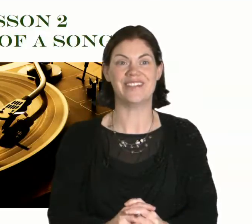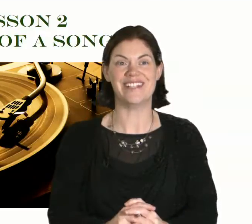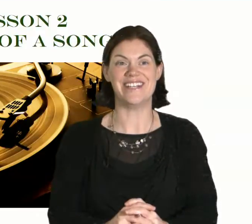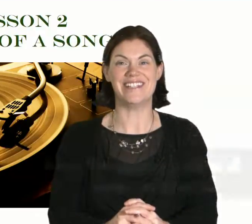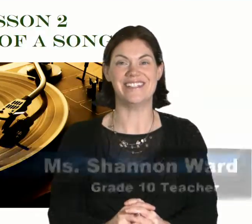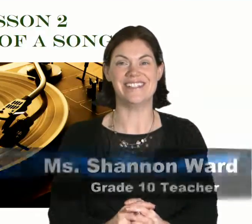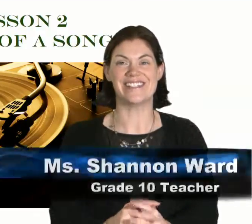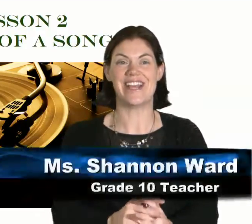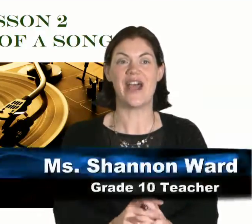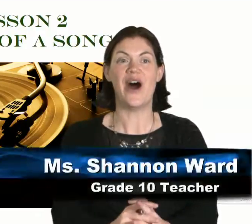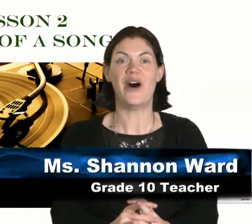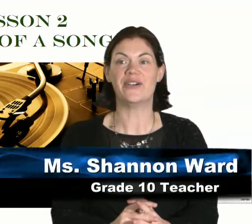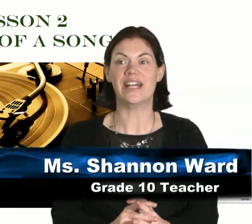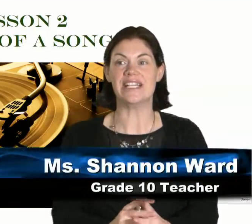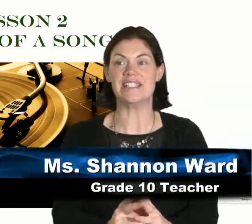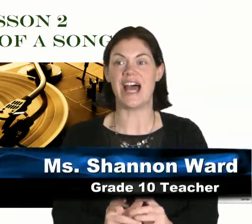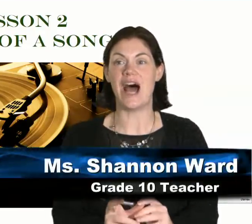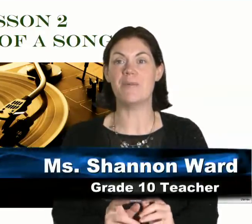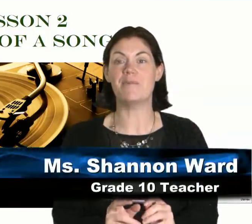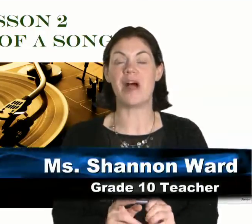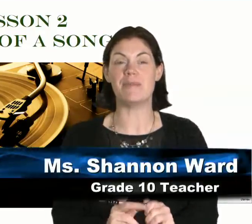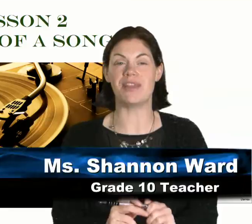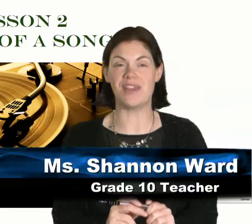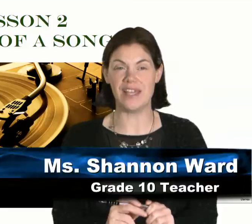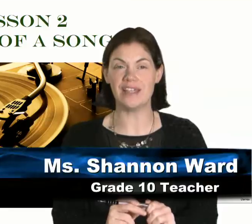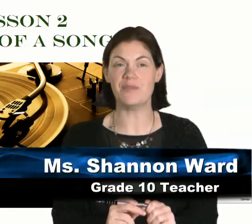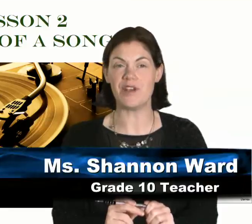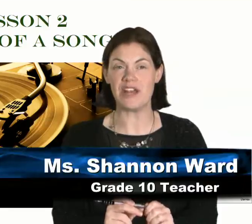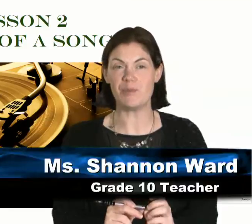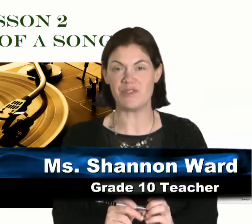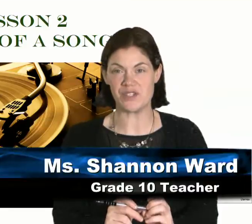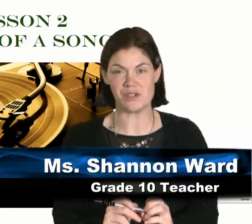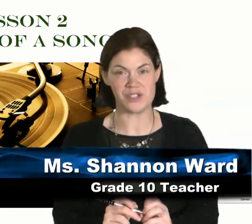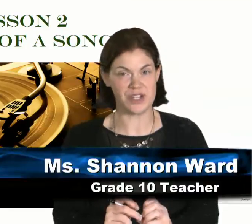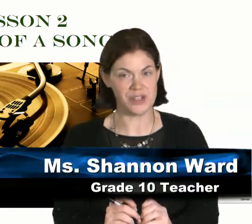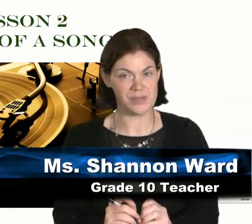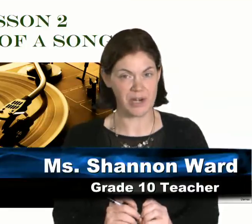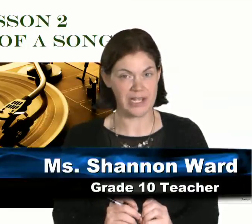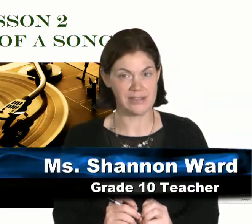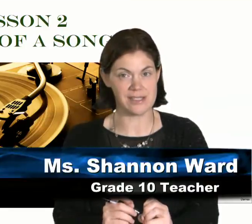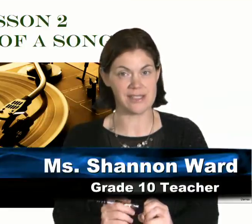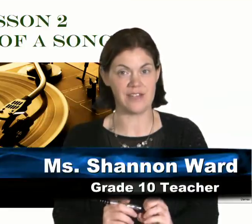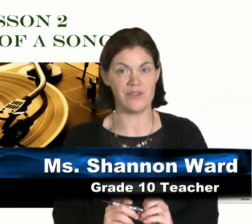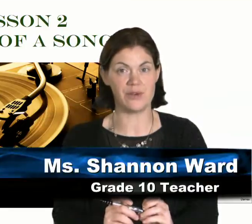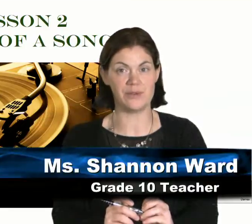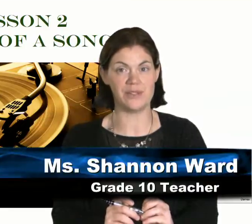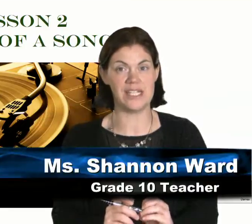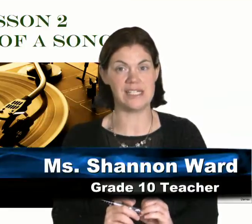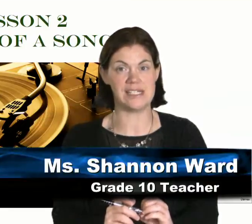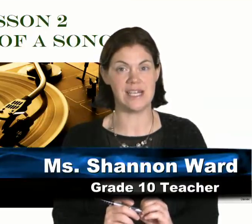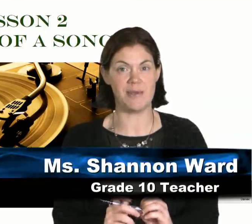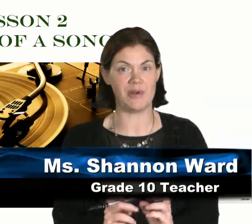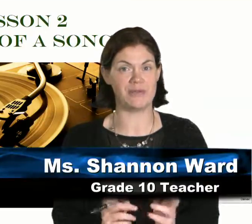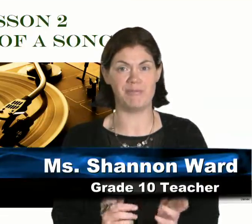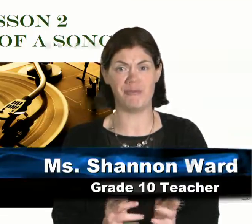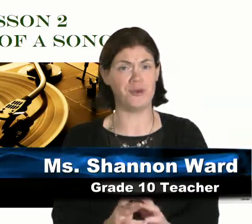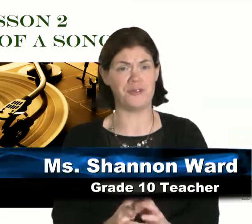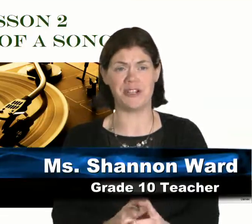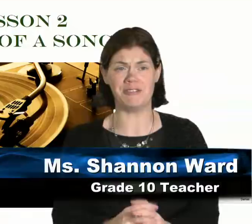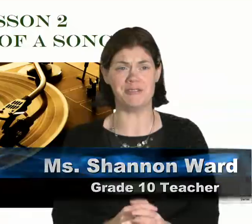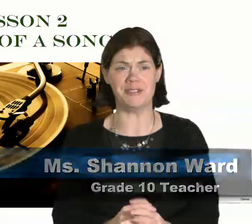Good morning, grade 10s. All right, I'm thinking that we're gonna have a bit of a slow start this morning since I've only see